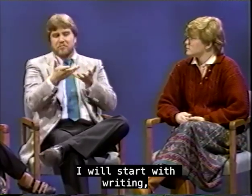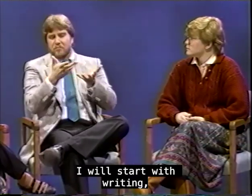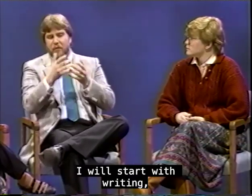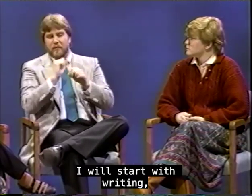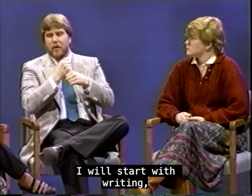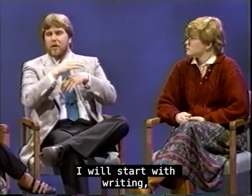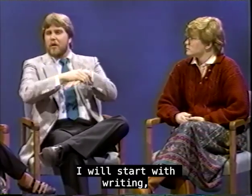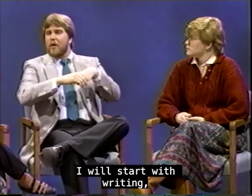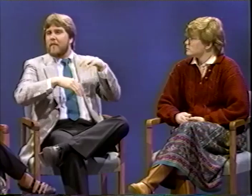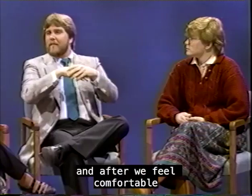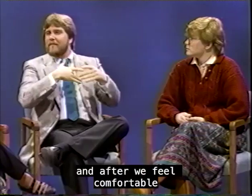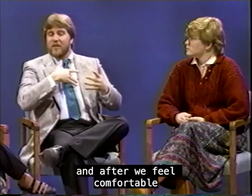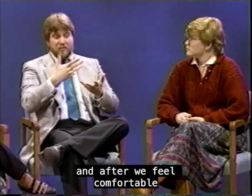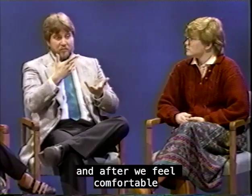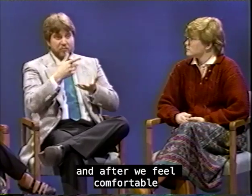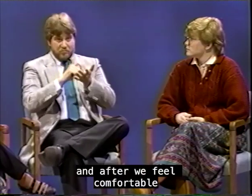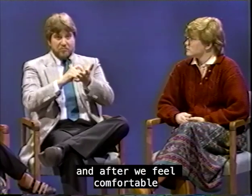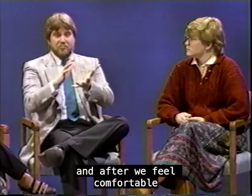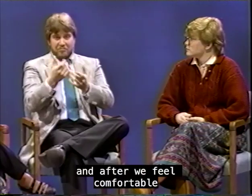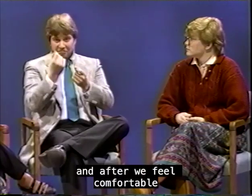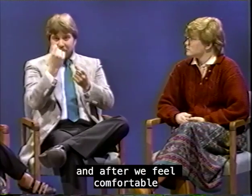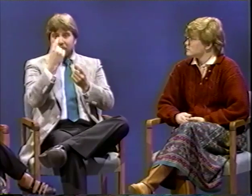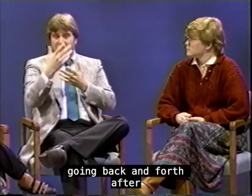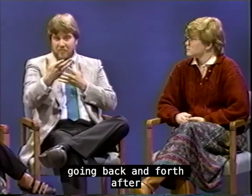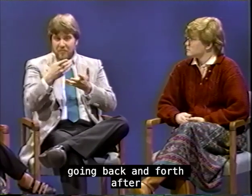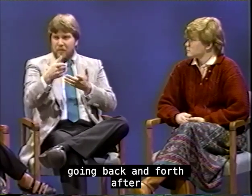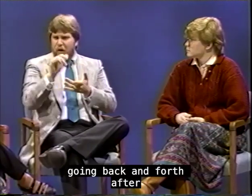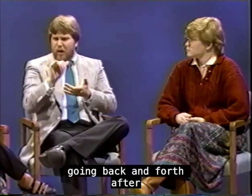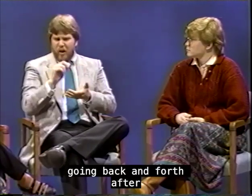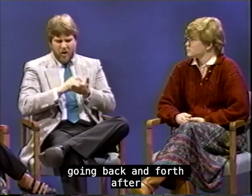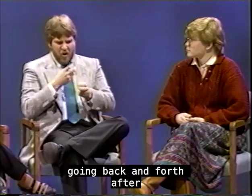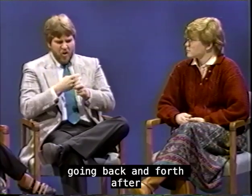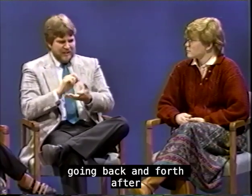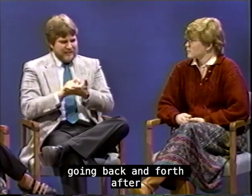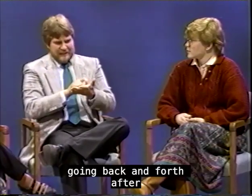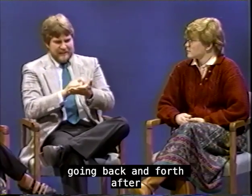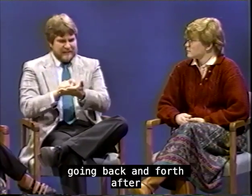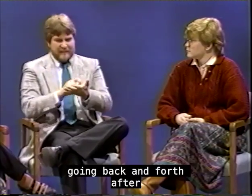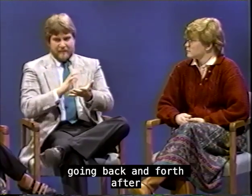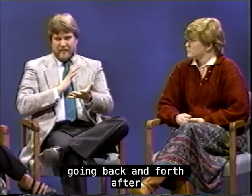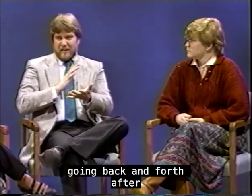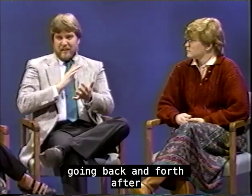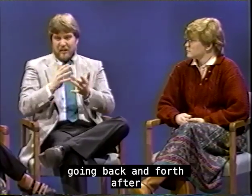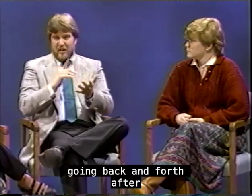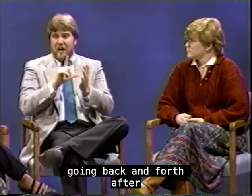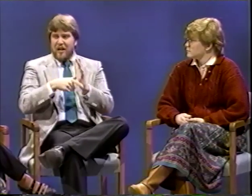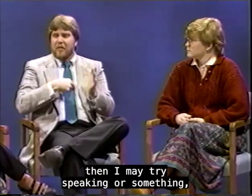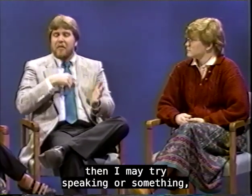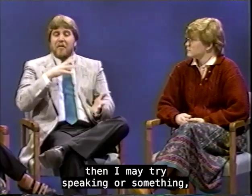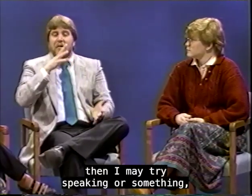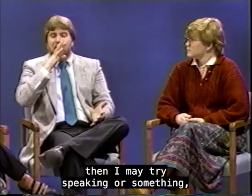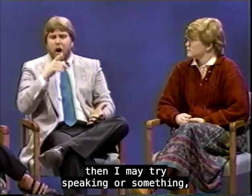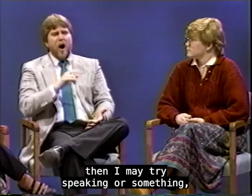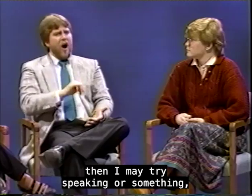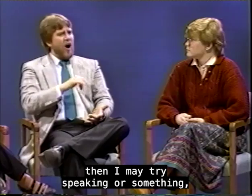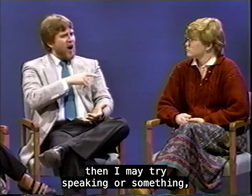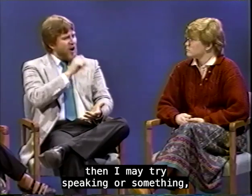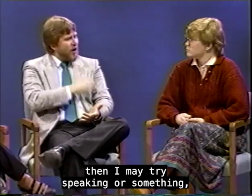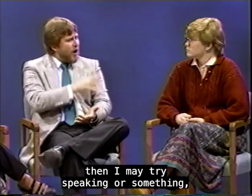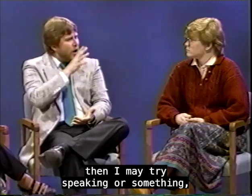writing. And after we feel comfortable going back and forth, after a few interactions, then I may try speaking or